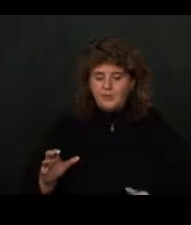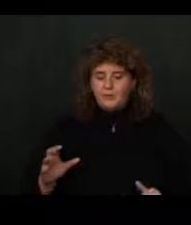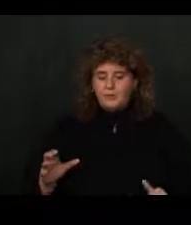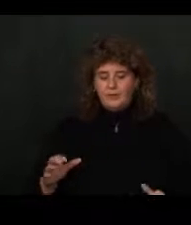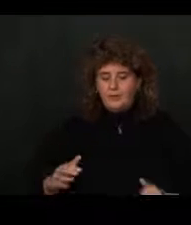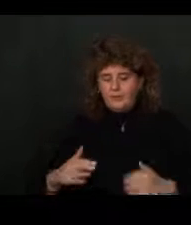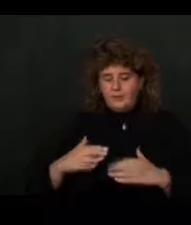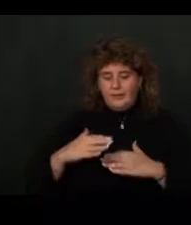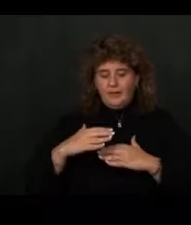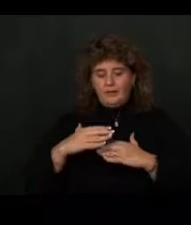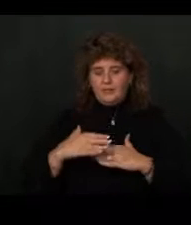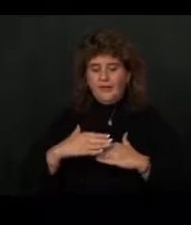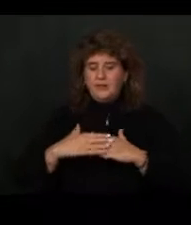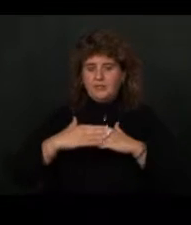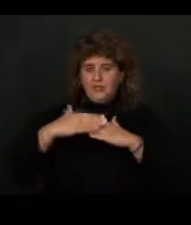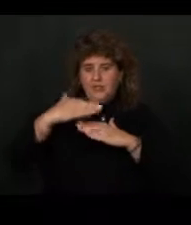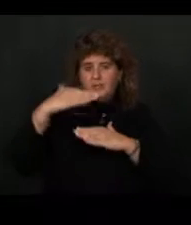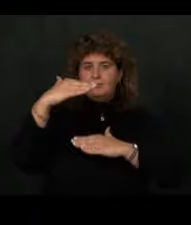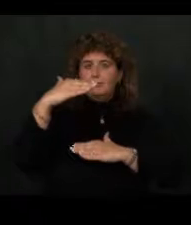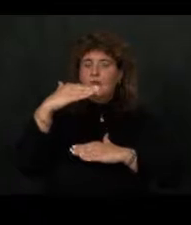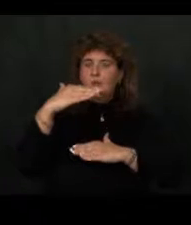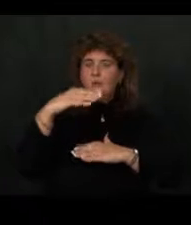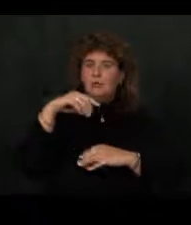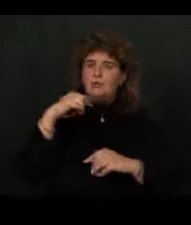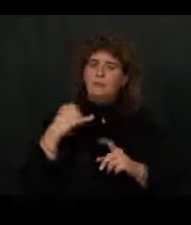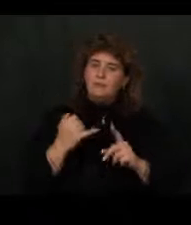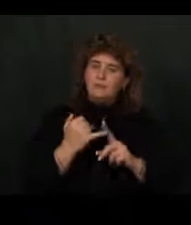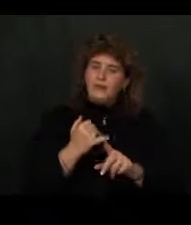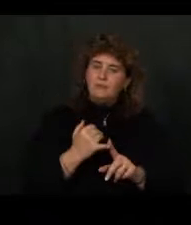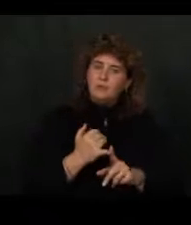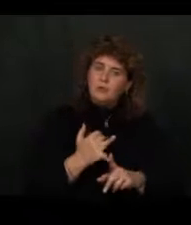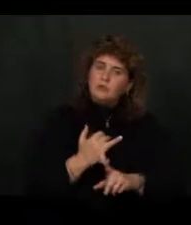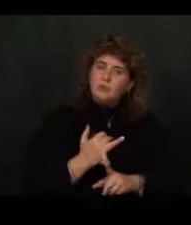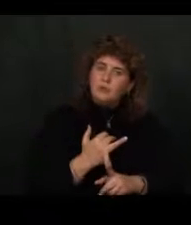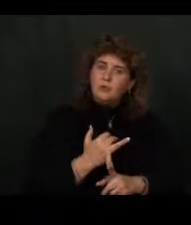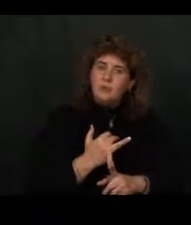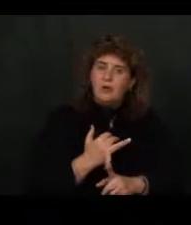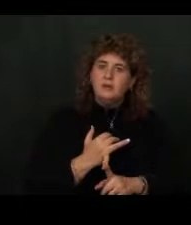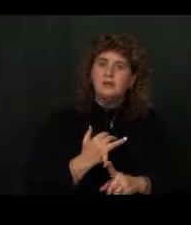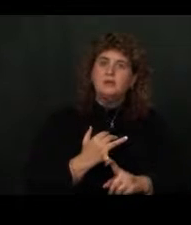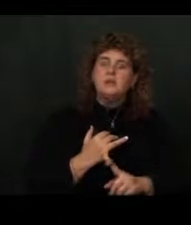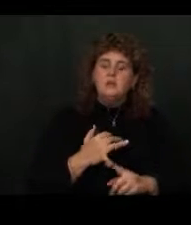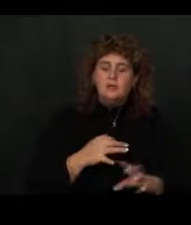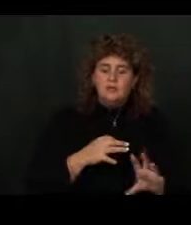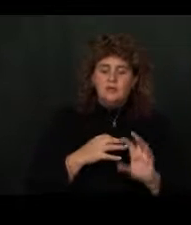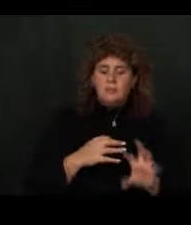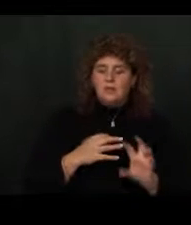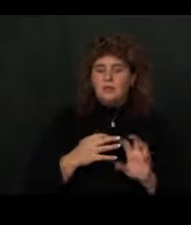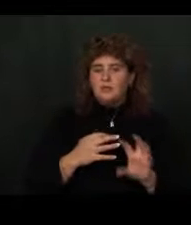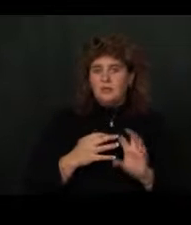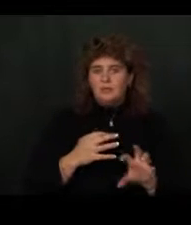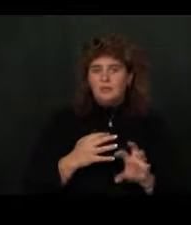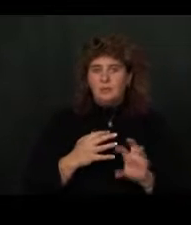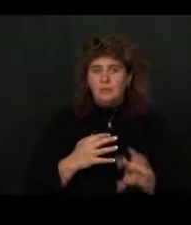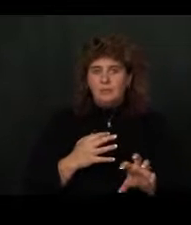Now, the genus Staph, as you know, we're talking about Staph aureus for the most part, which is the major clinical